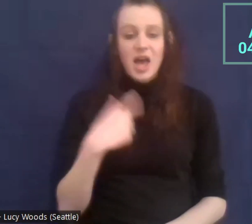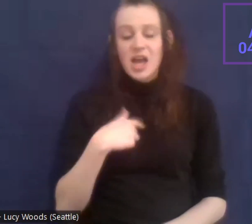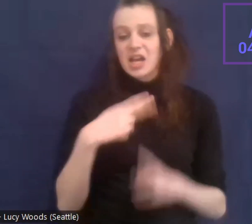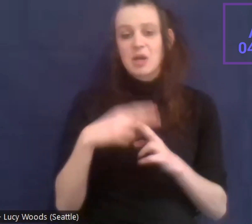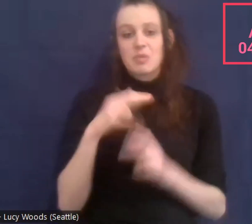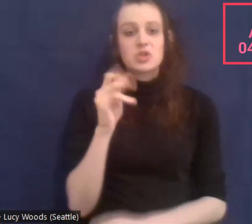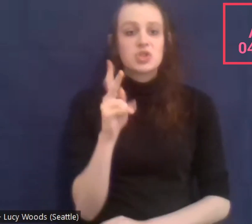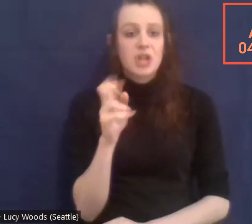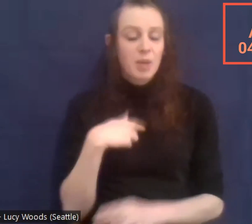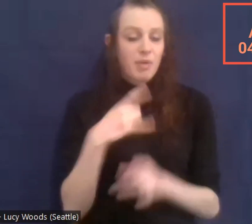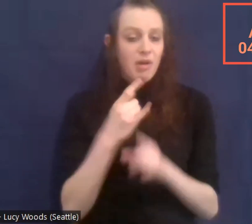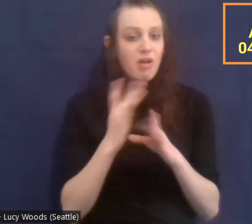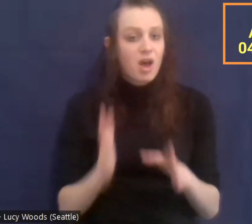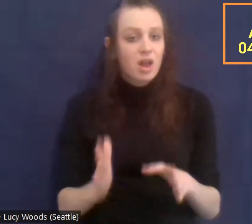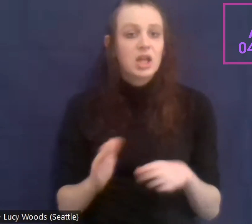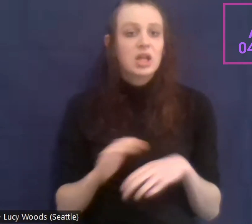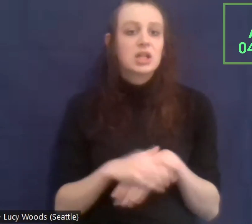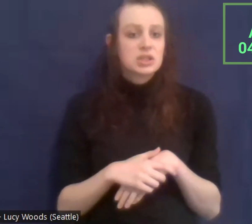alcoholic.